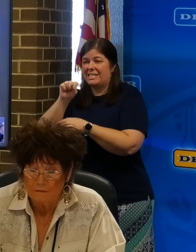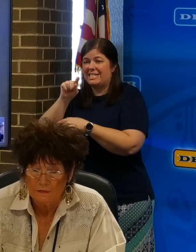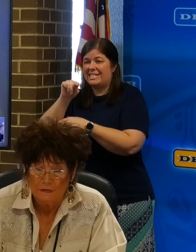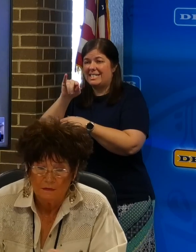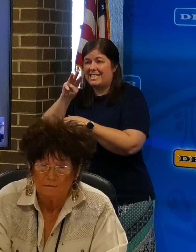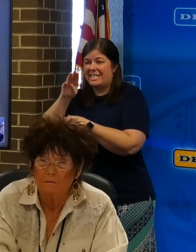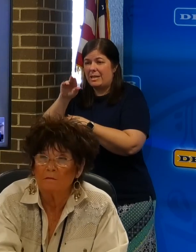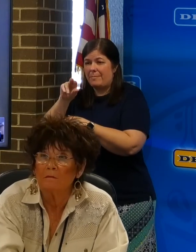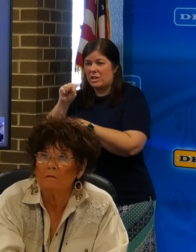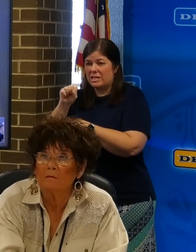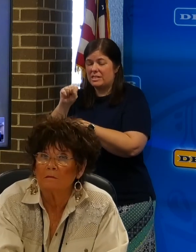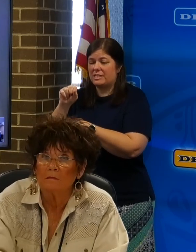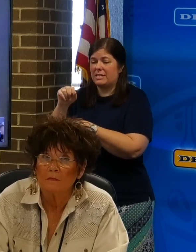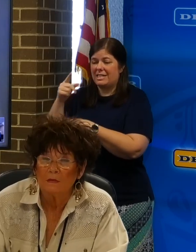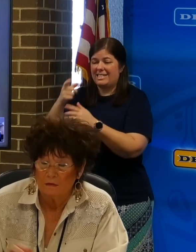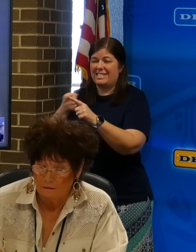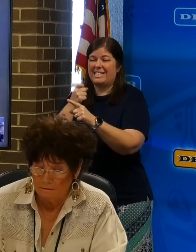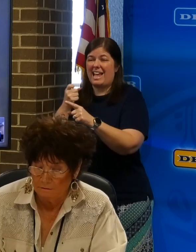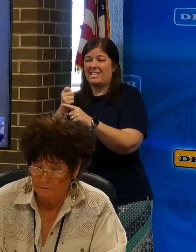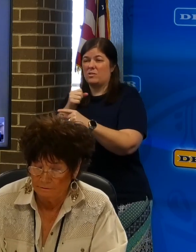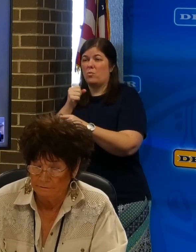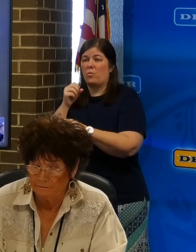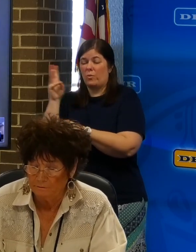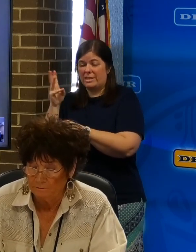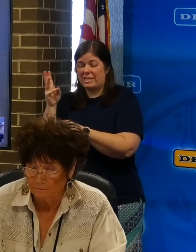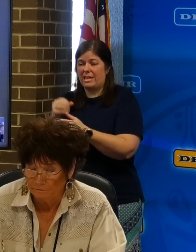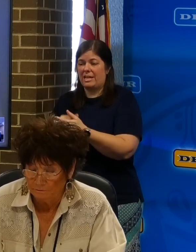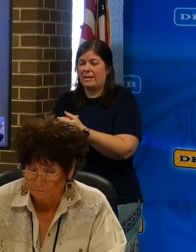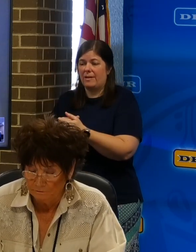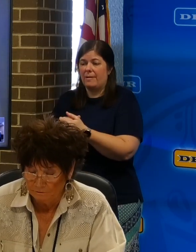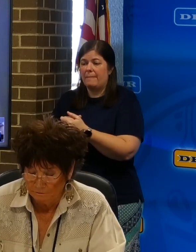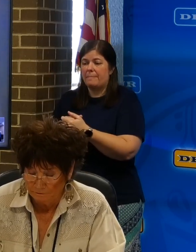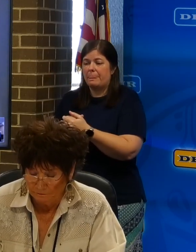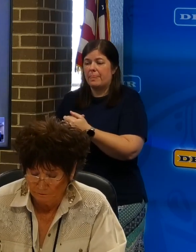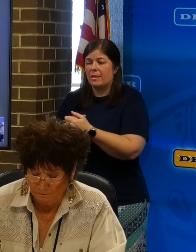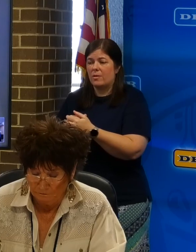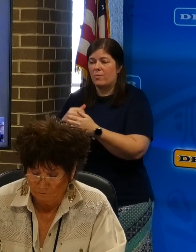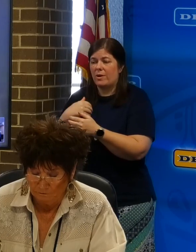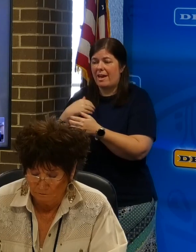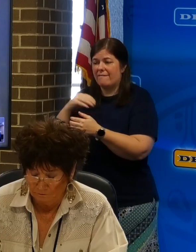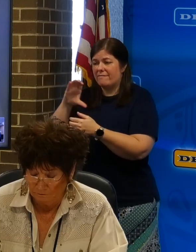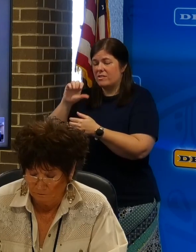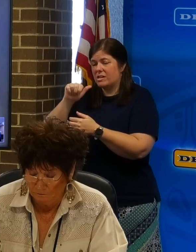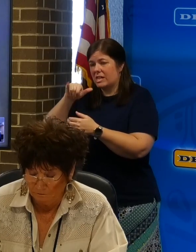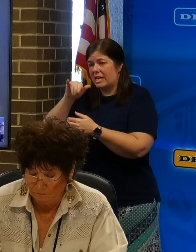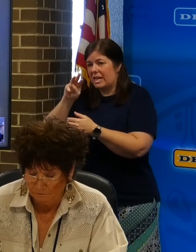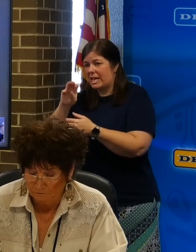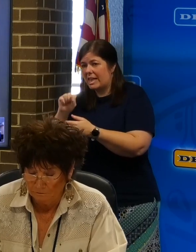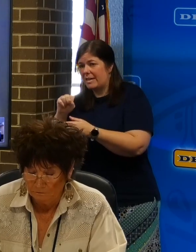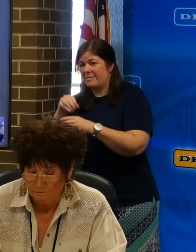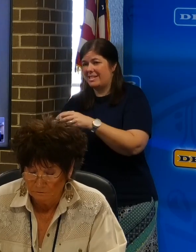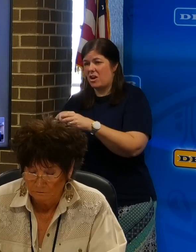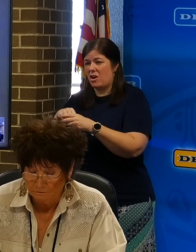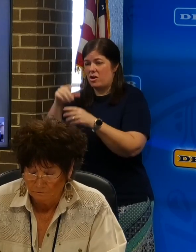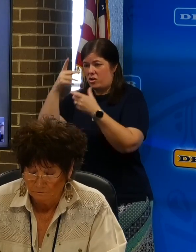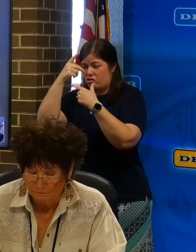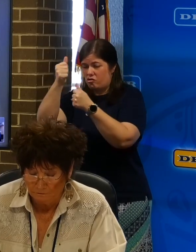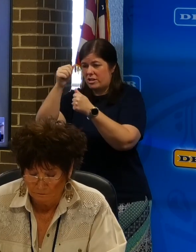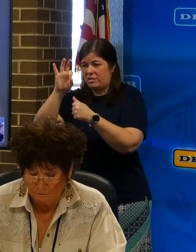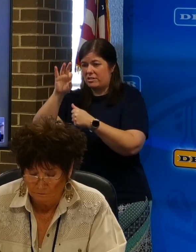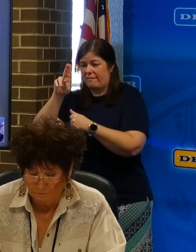Currently, we have almost $700 million in our trust fund to pay out those claims. Now, just as a